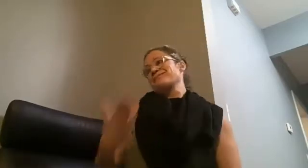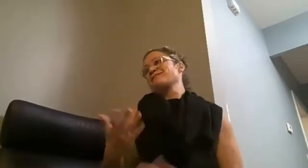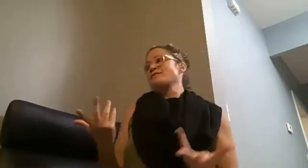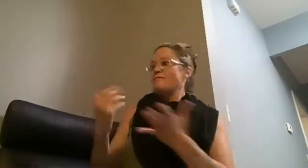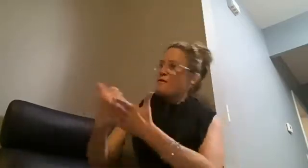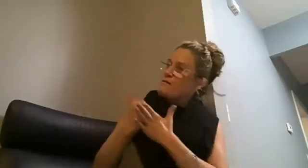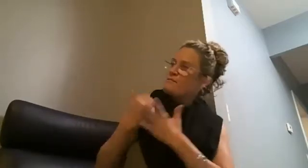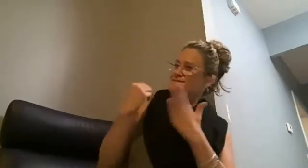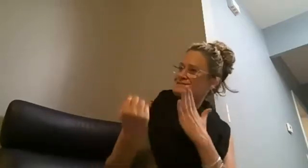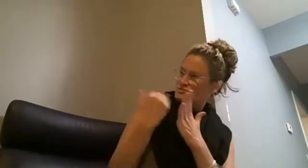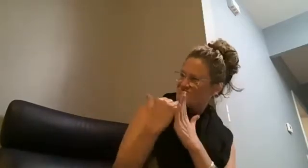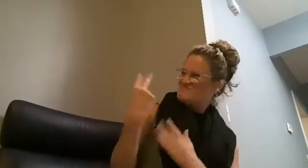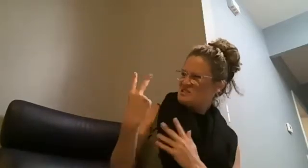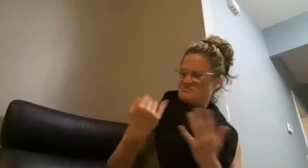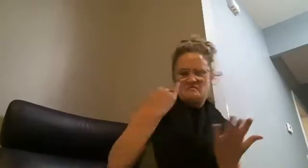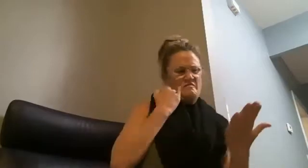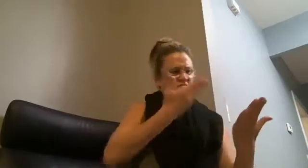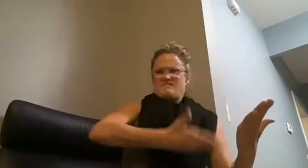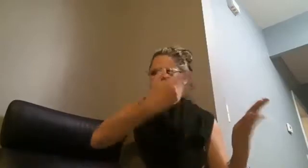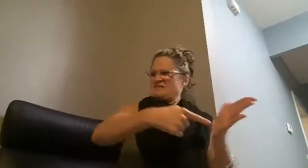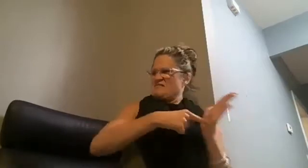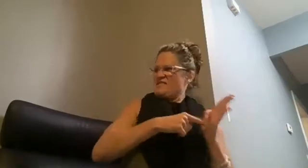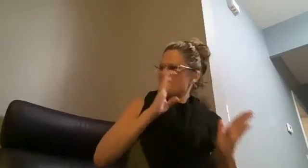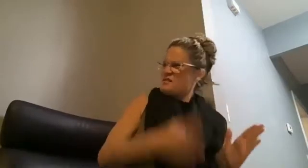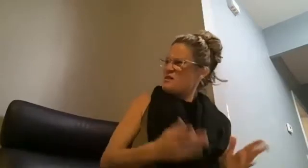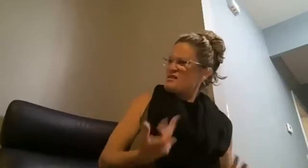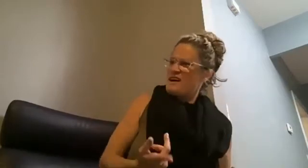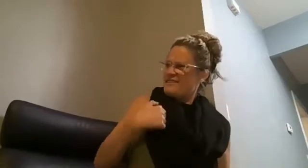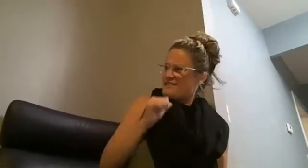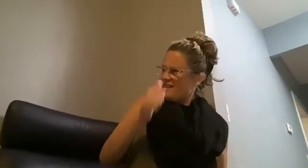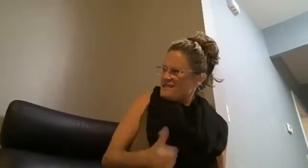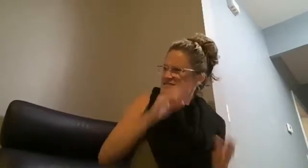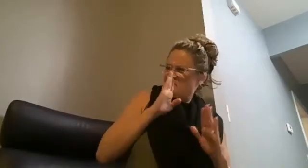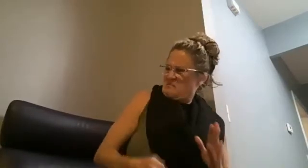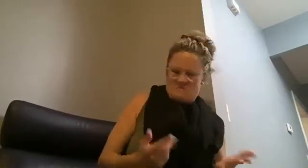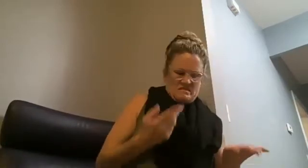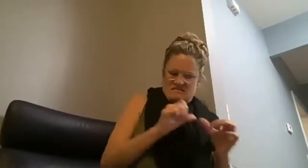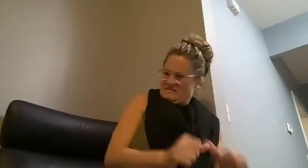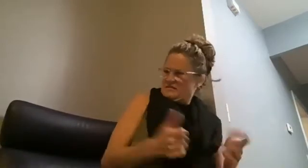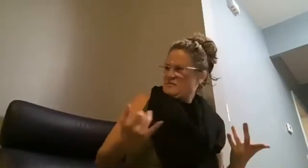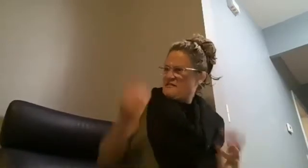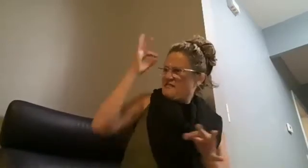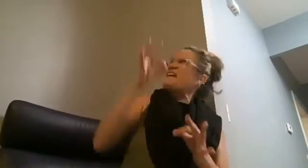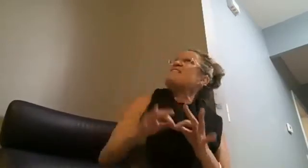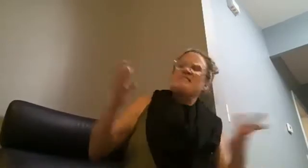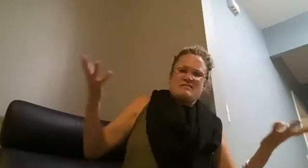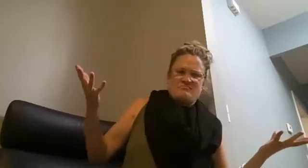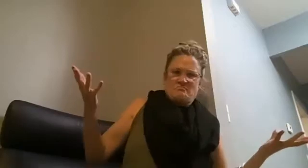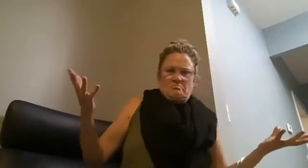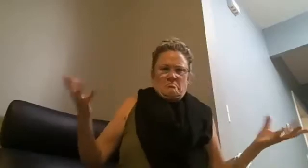but if this is what's required for me to stay sober, I don't think I'll be able to. Like, I don't think I can have faith in something. I've just never done that before. And